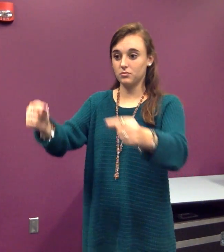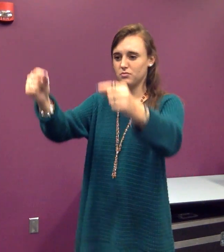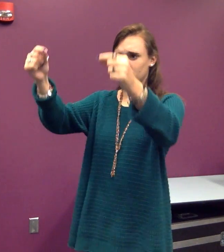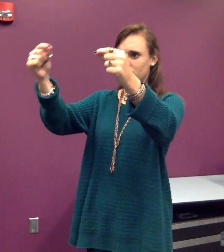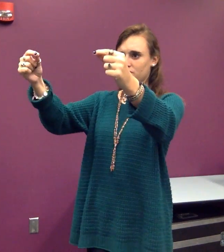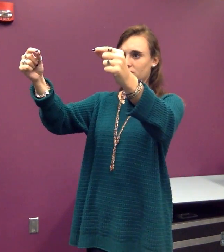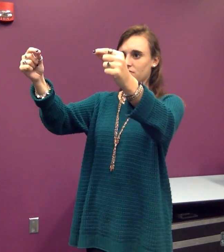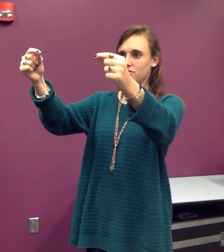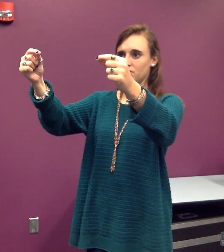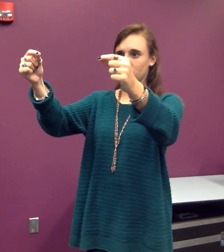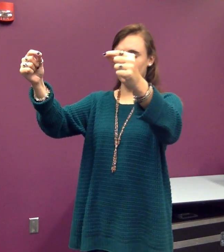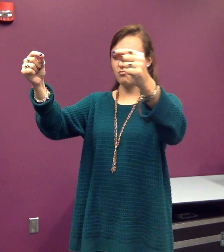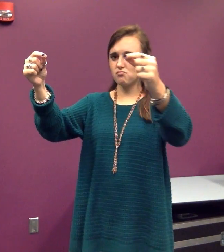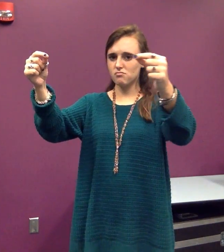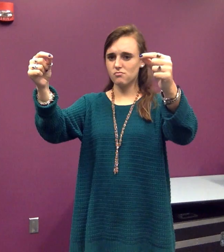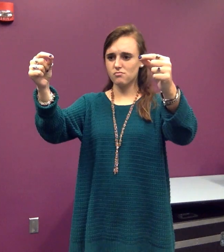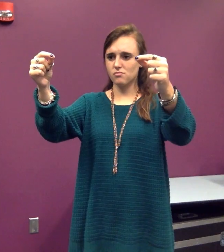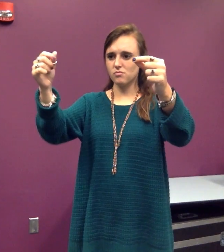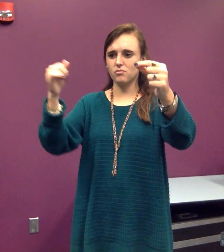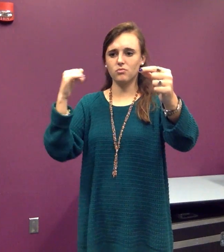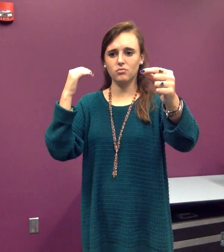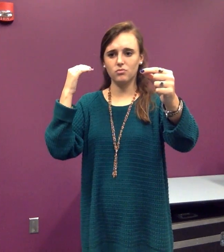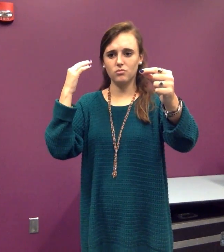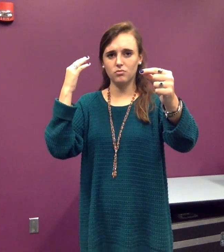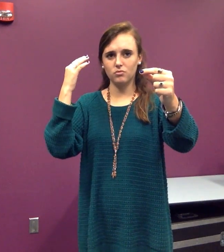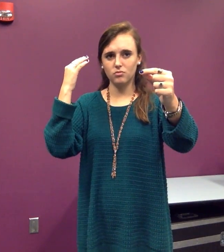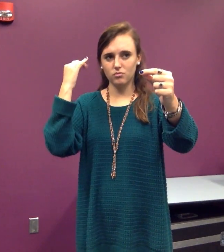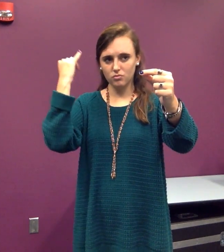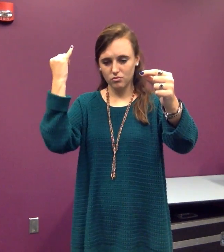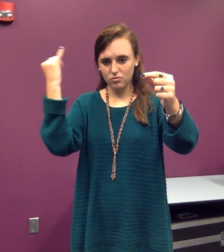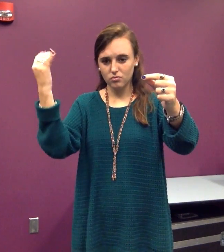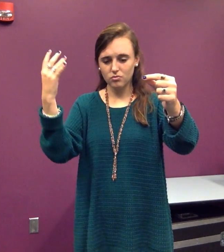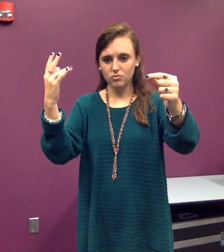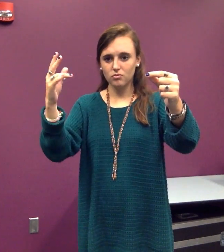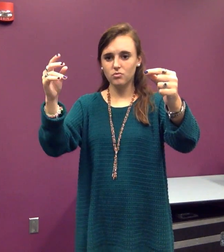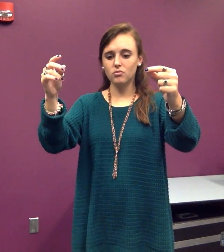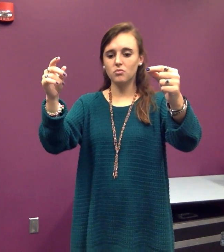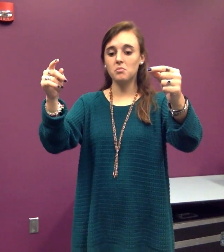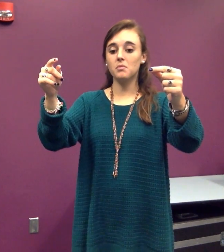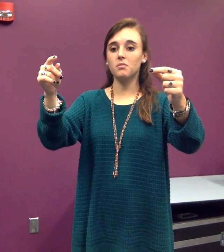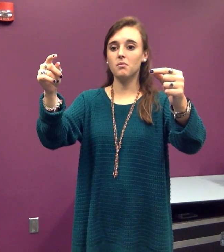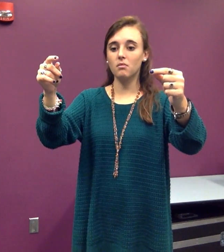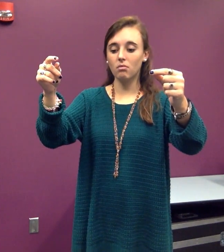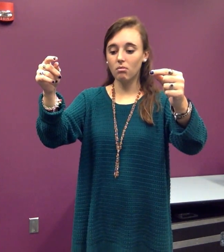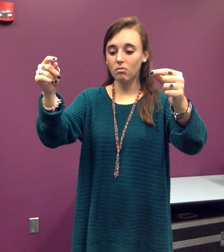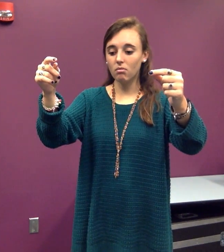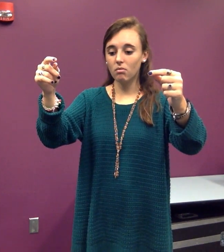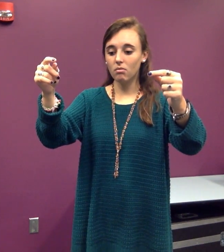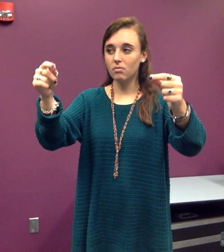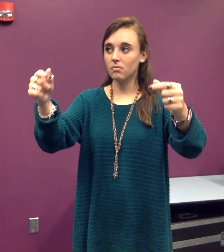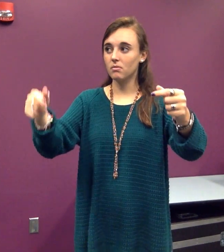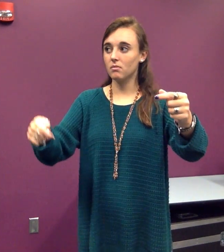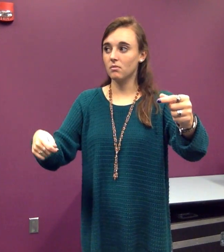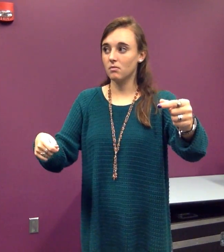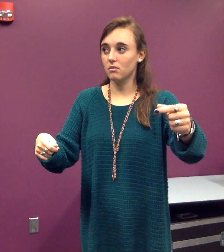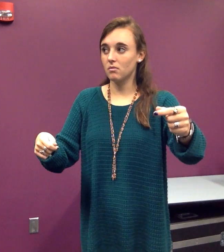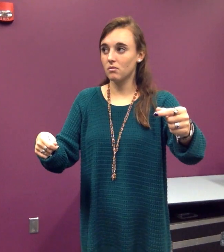your imaginations, you're kind of over these tri-towers looking down, down, down, down. You might see this